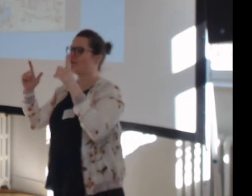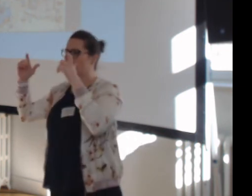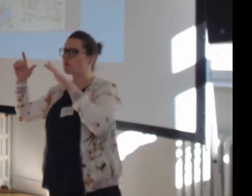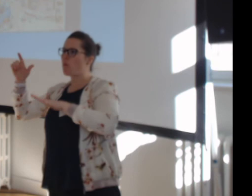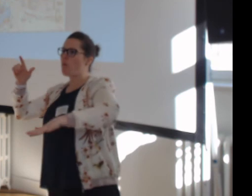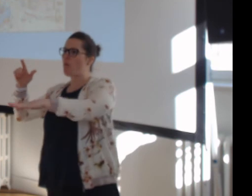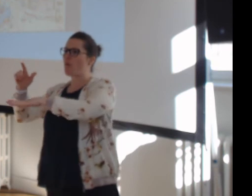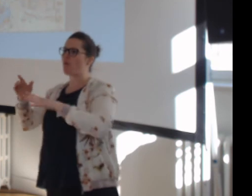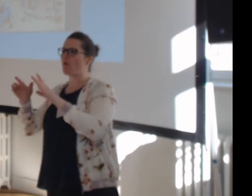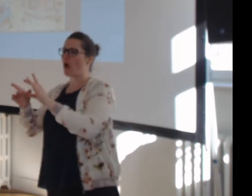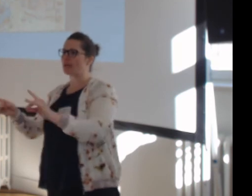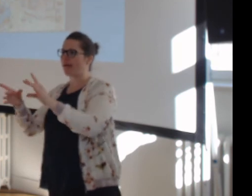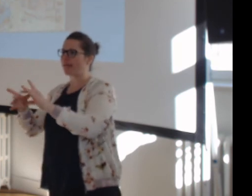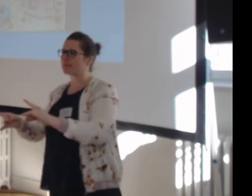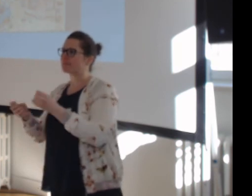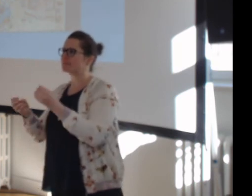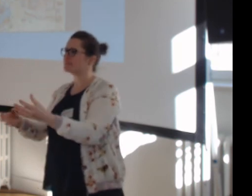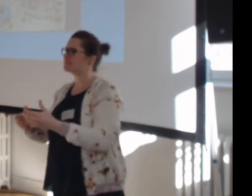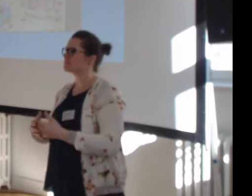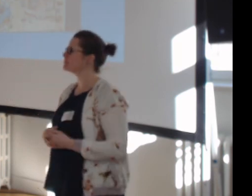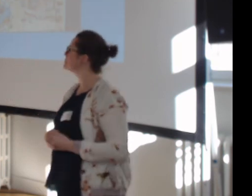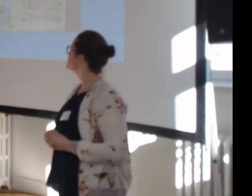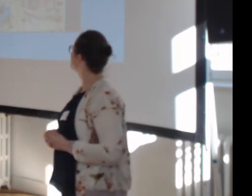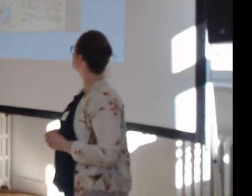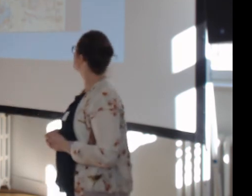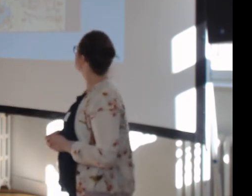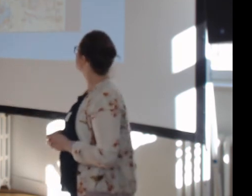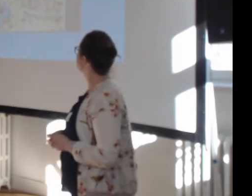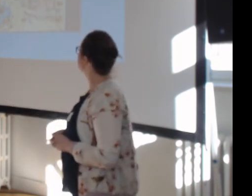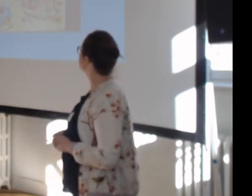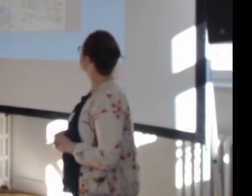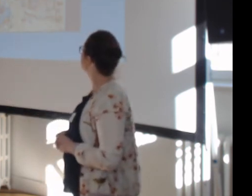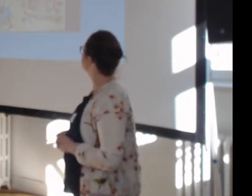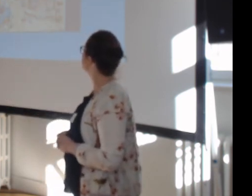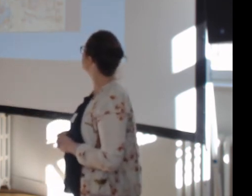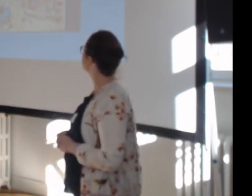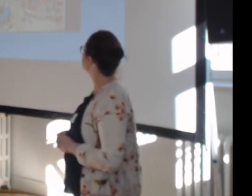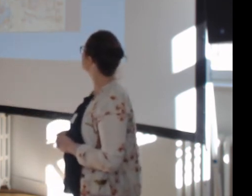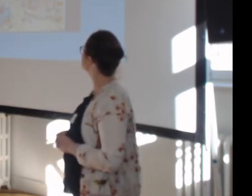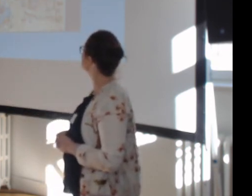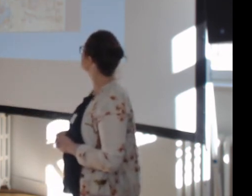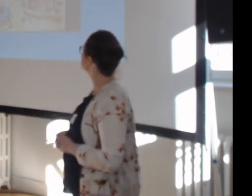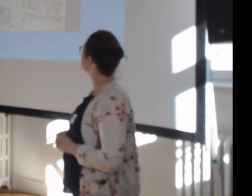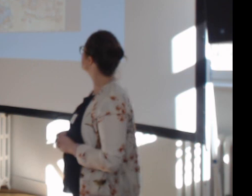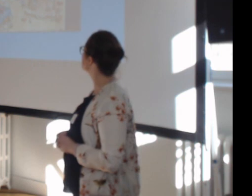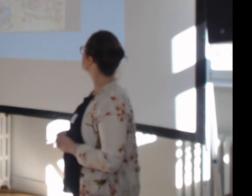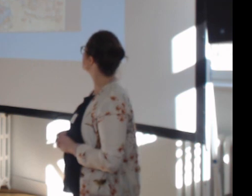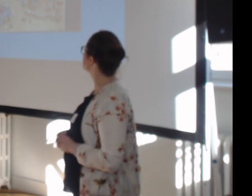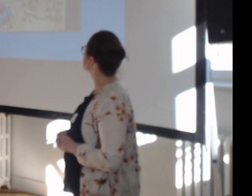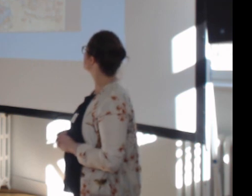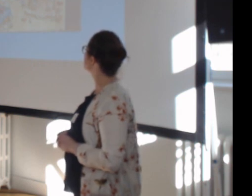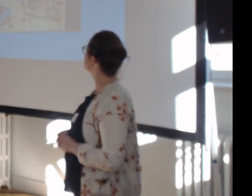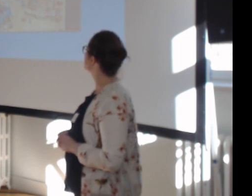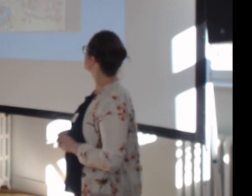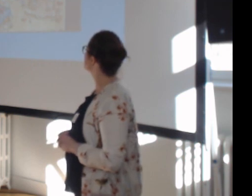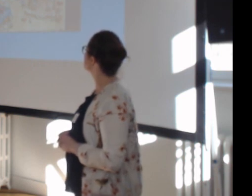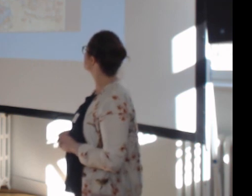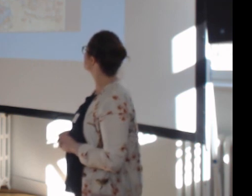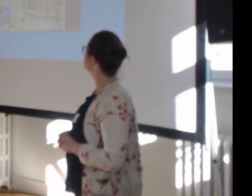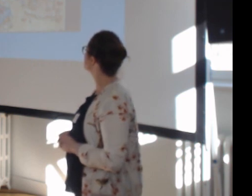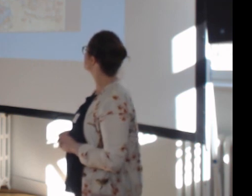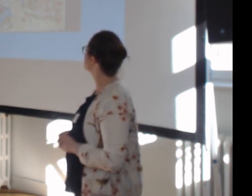the farmyard. Is the garden with edible plants and a stream beyond it next to other plants and trees. To the right is the family house with the mother on the